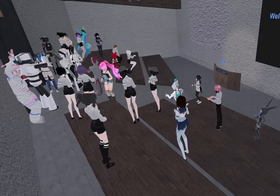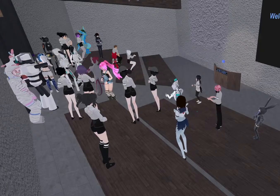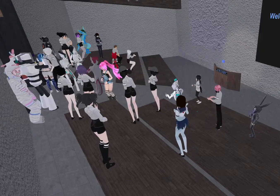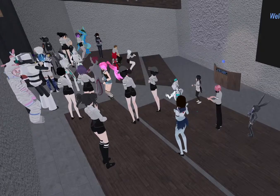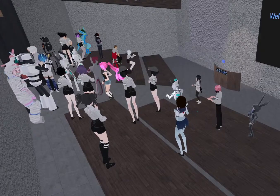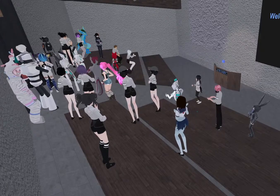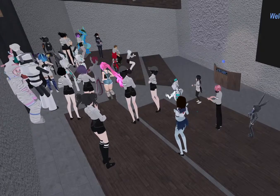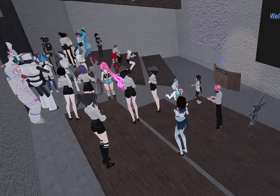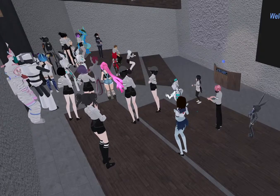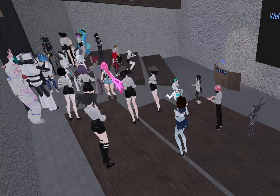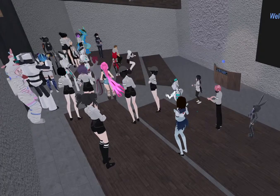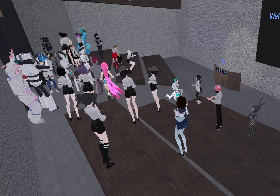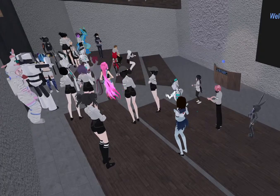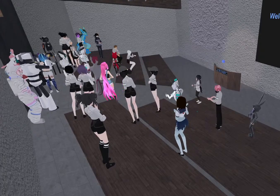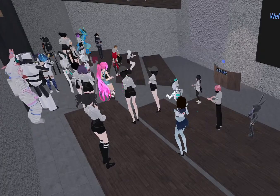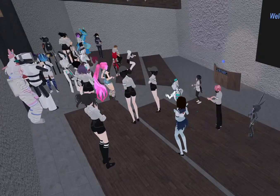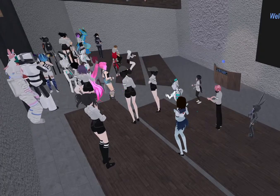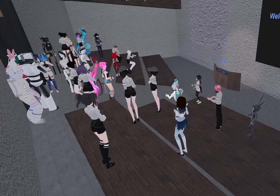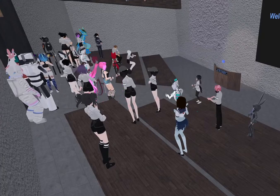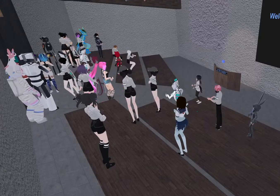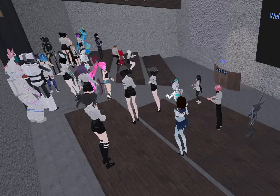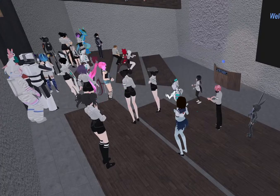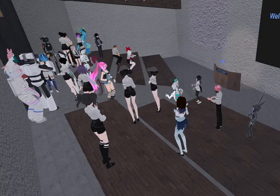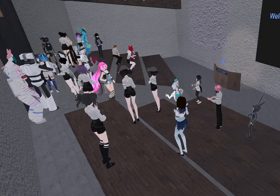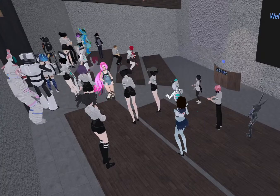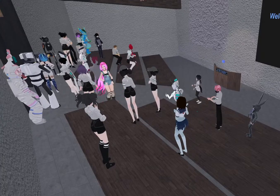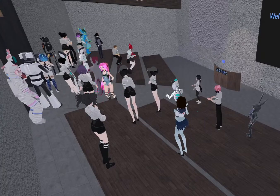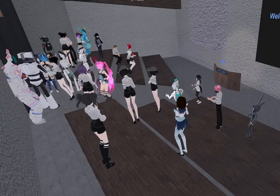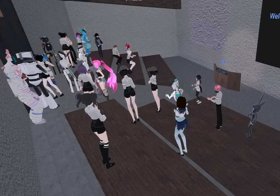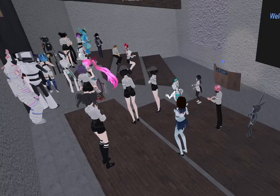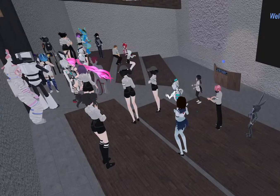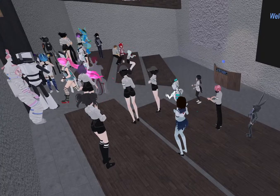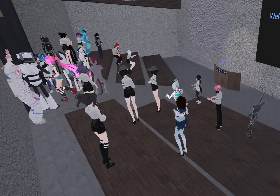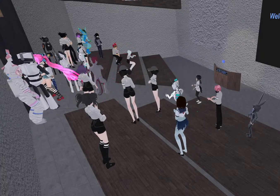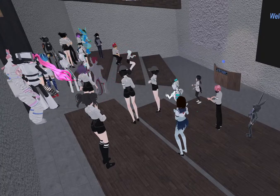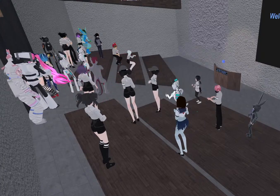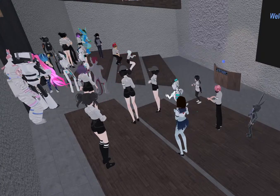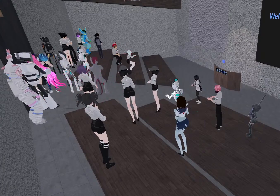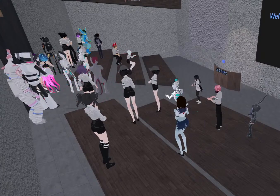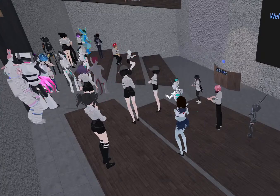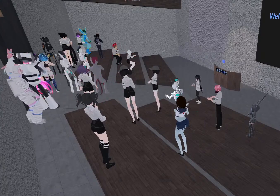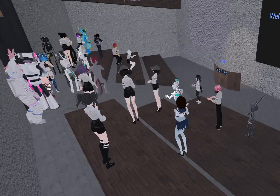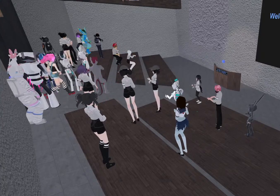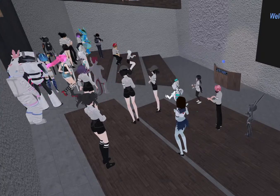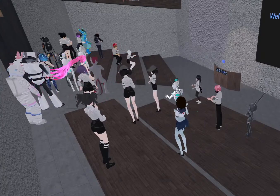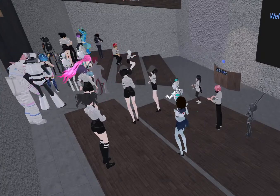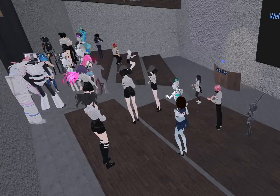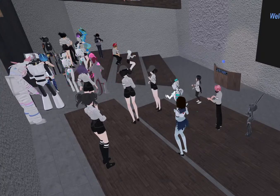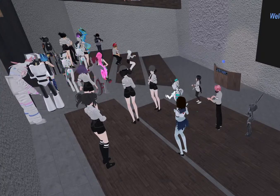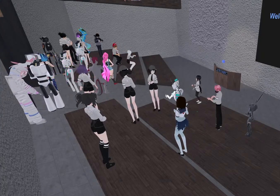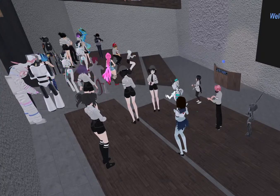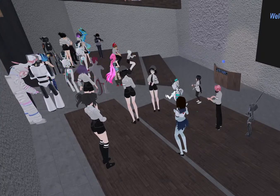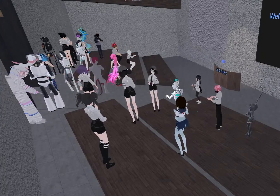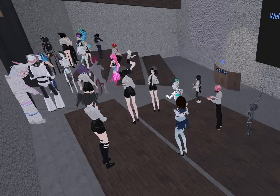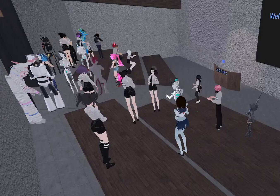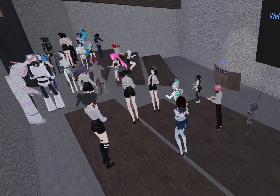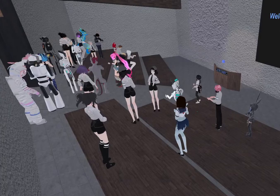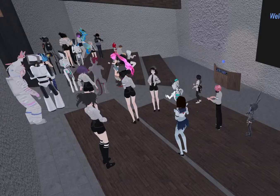And it's there for a little bit, and then it just gets deleted. Ooh, excuse me. What